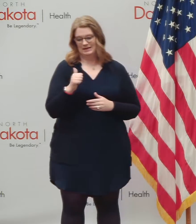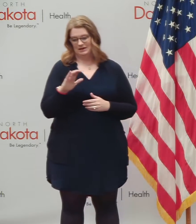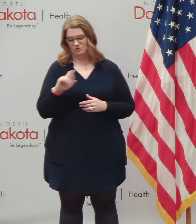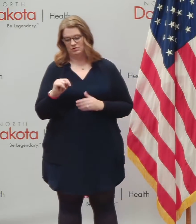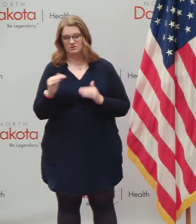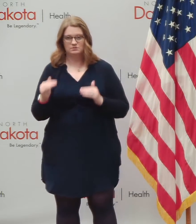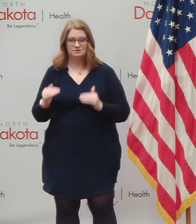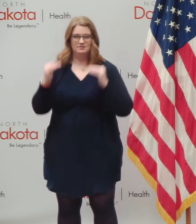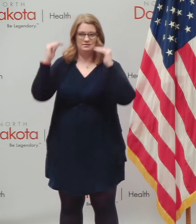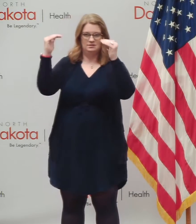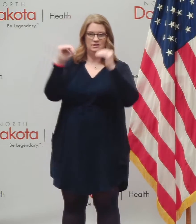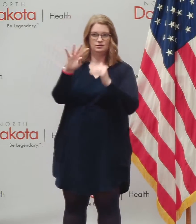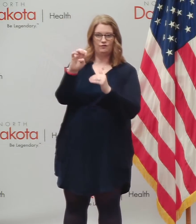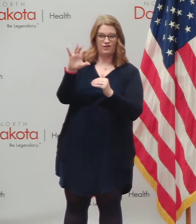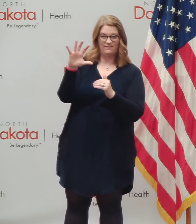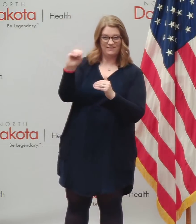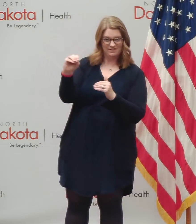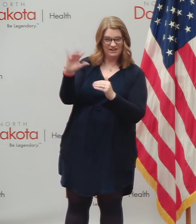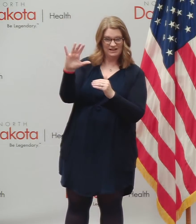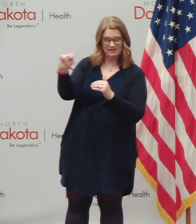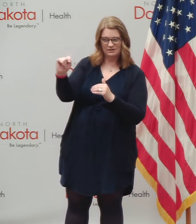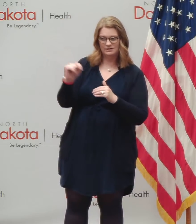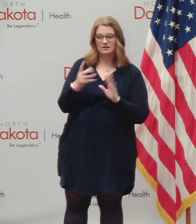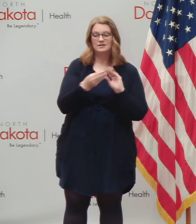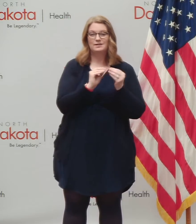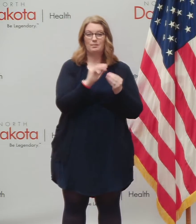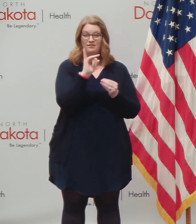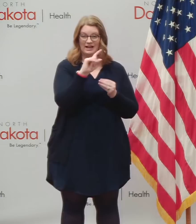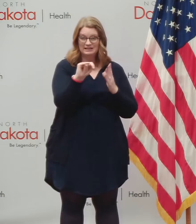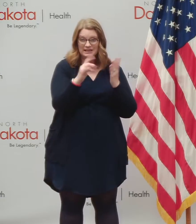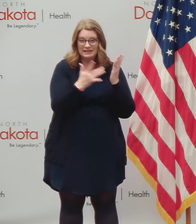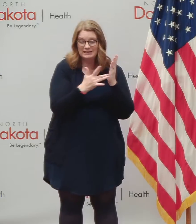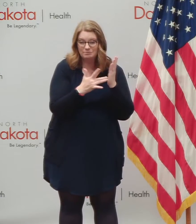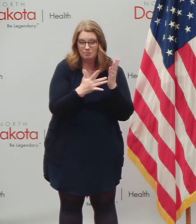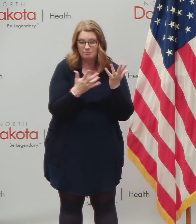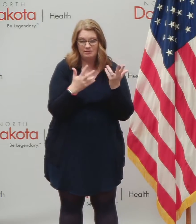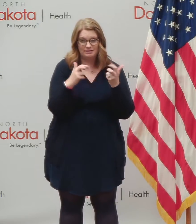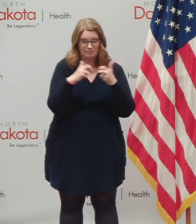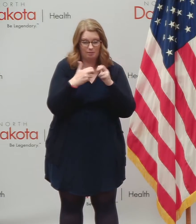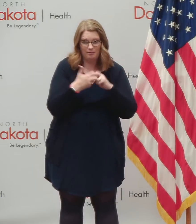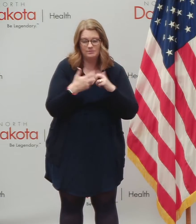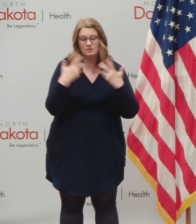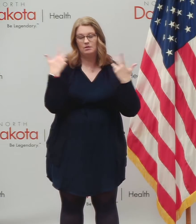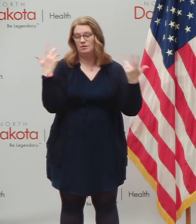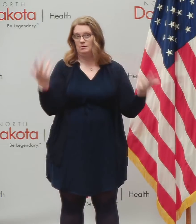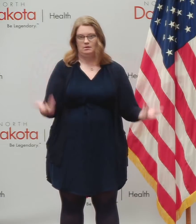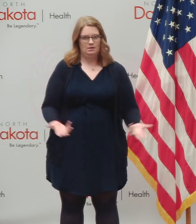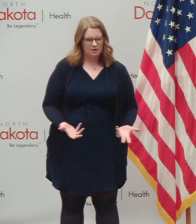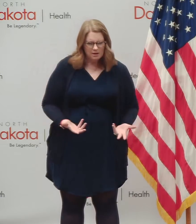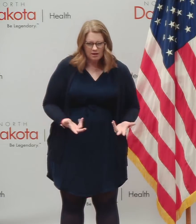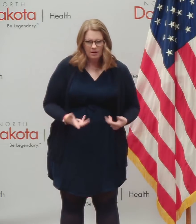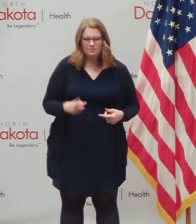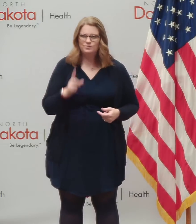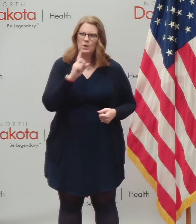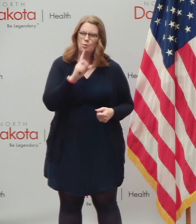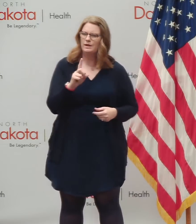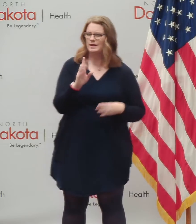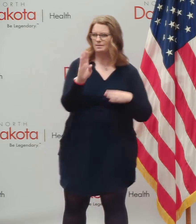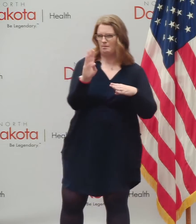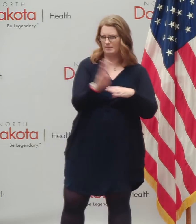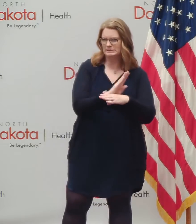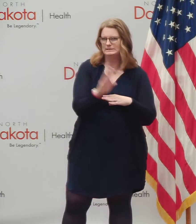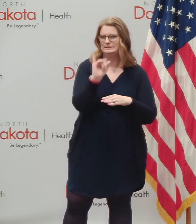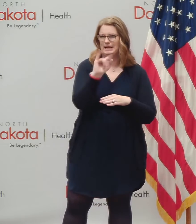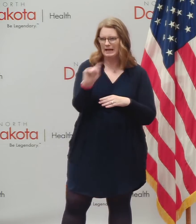to 450 contact tracers, the number of IT issues, because there's an IT issue and everything, the level of business,